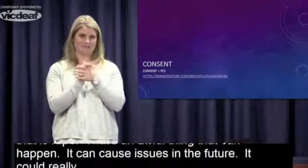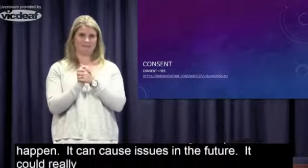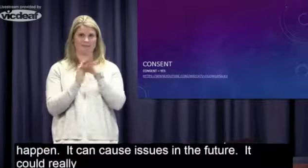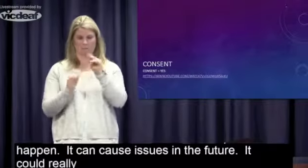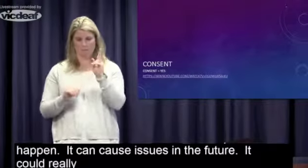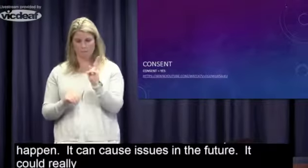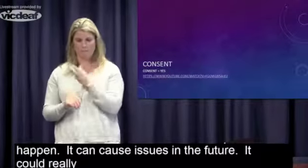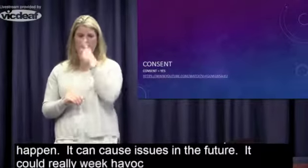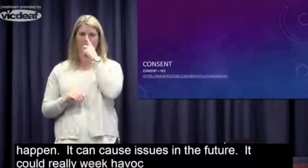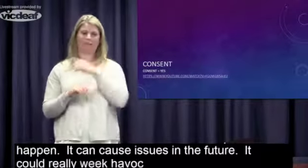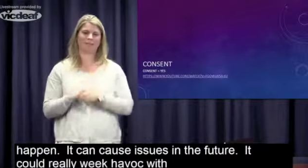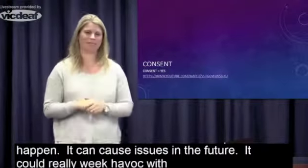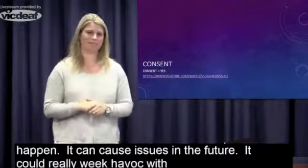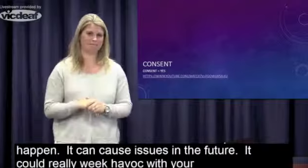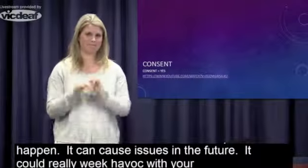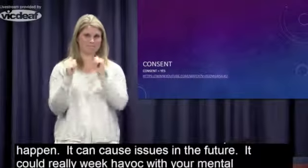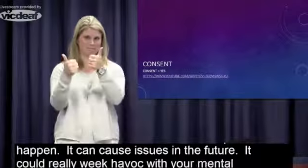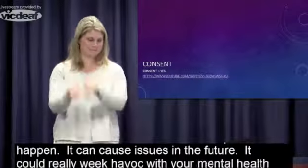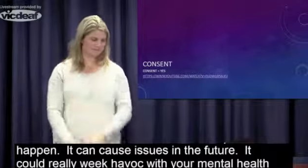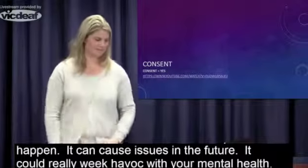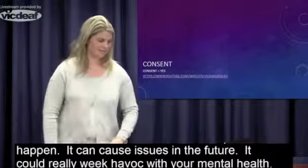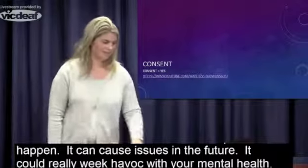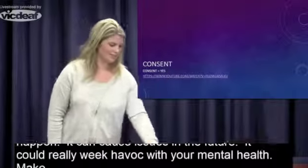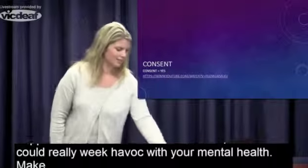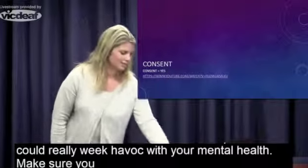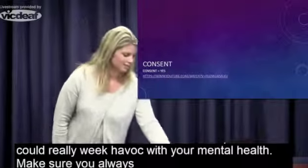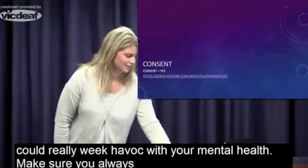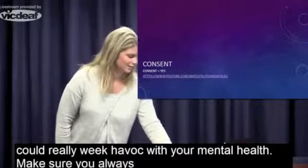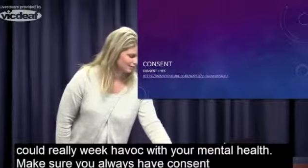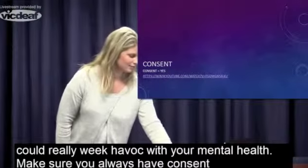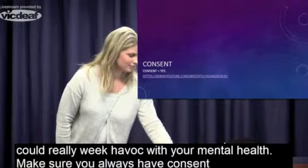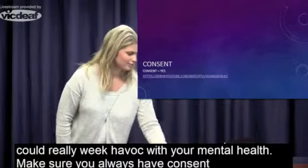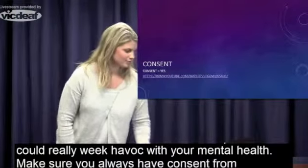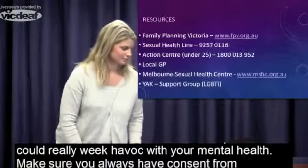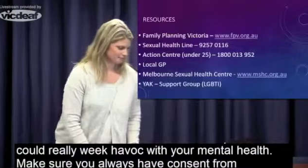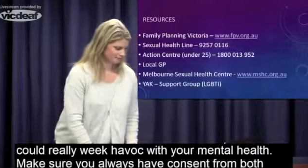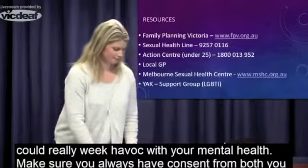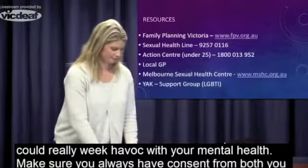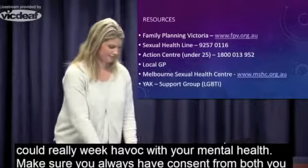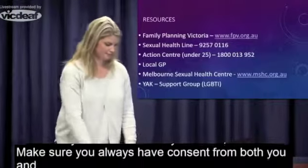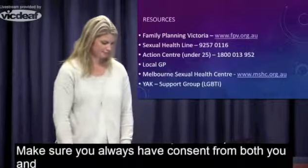So make sure you always have consent from both you and the other person that you are thinking about having sex with.